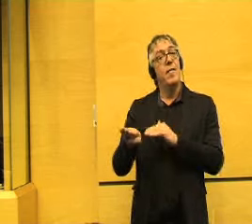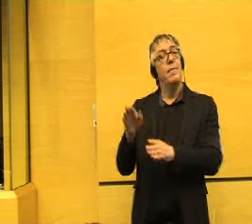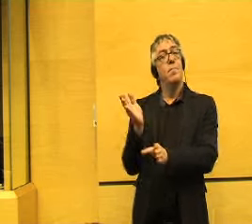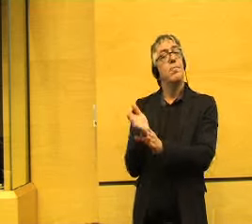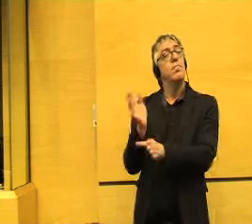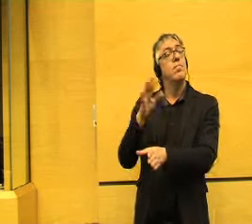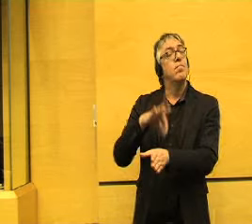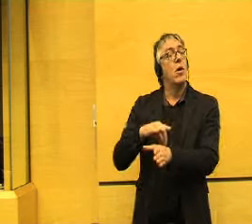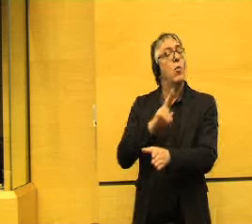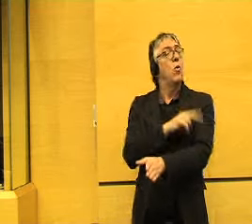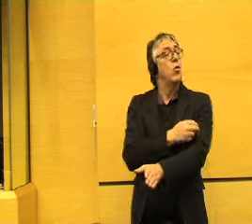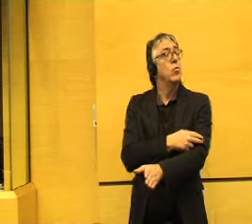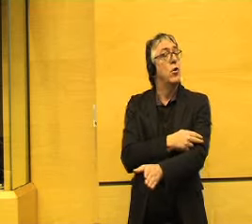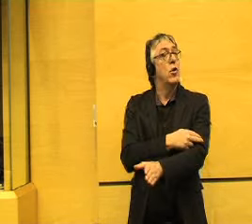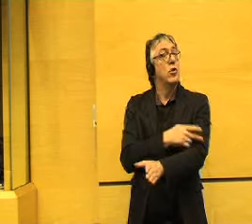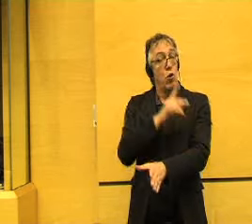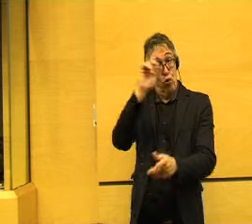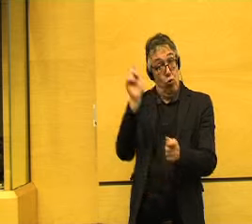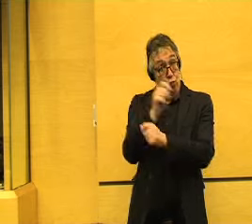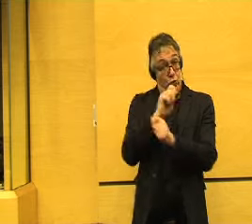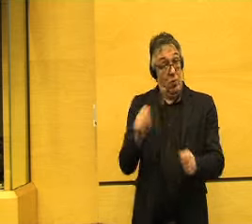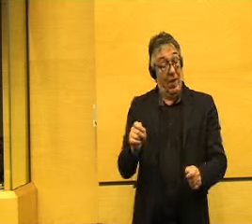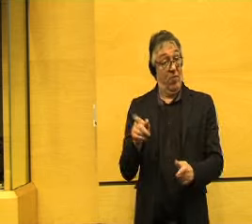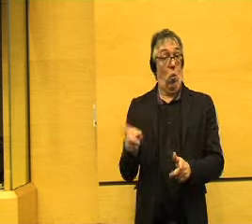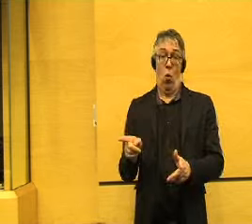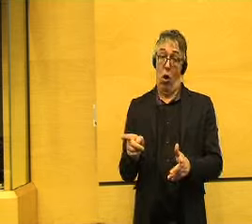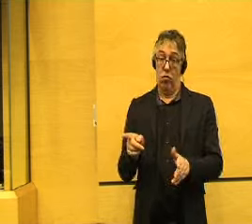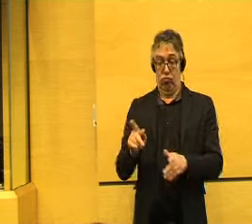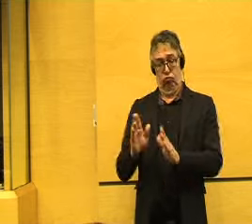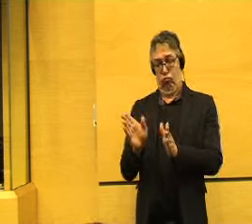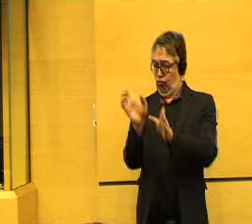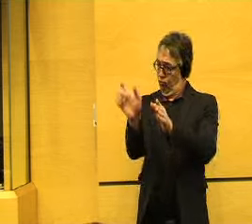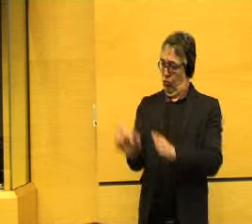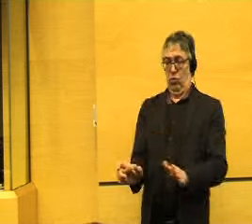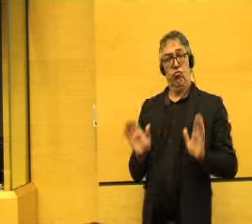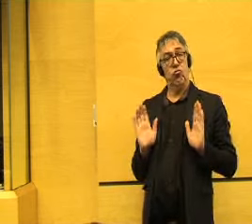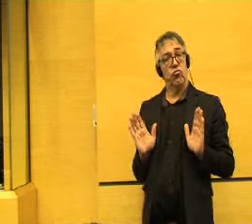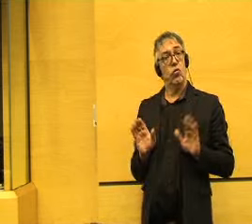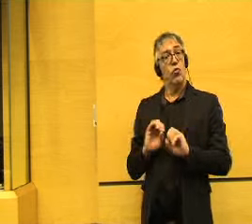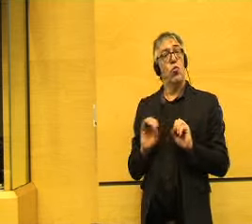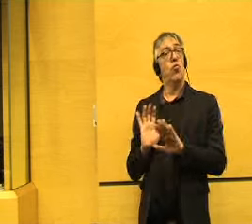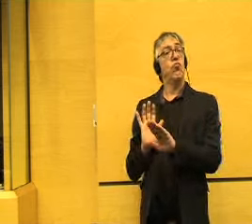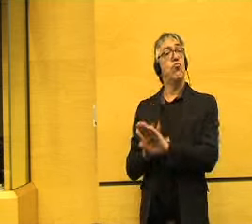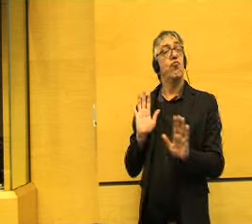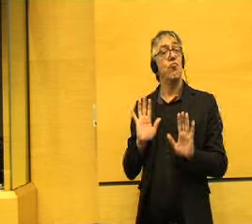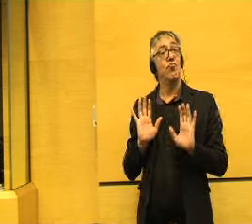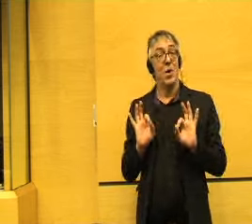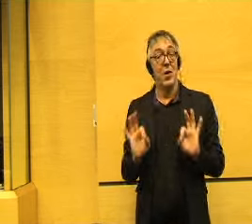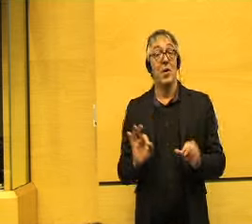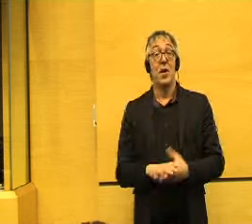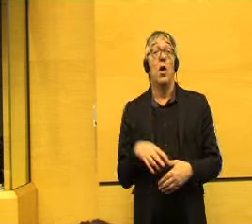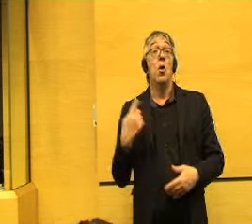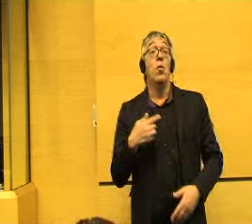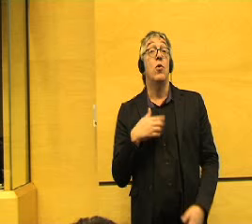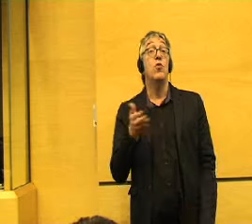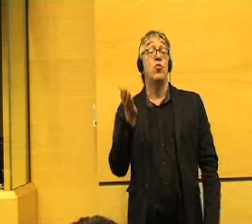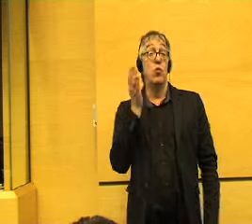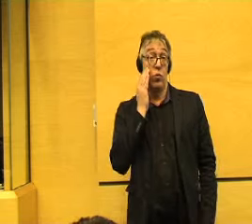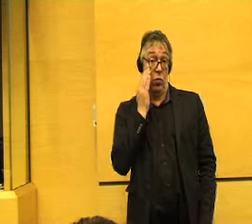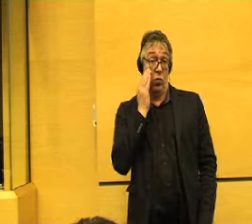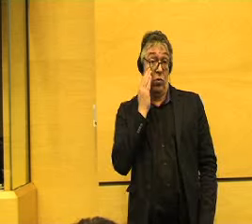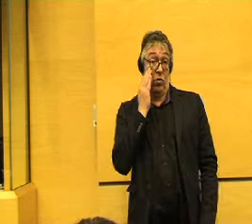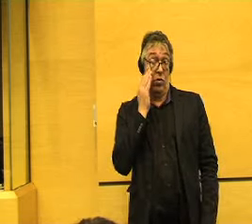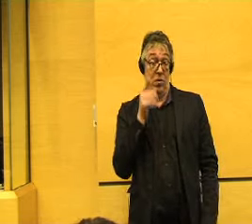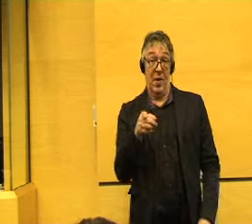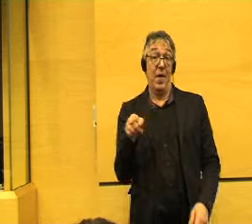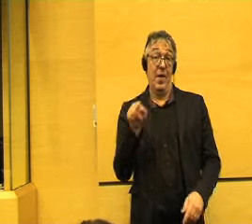such institutions. We know also within psychiatric institutions in the state party that people undergo